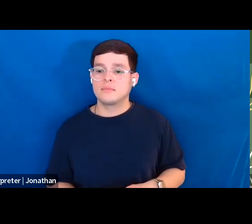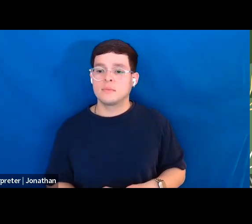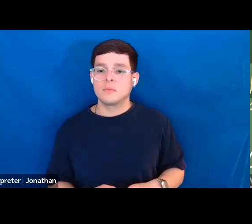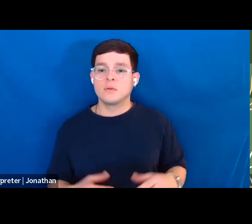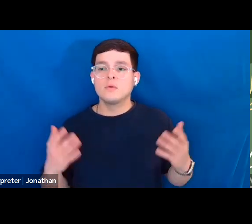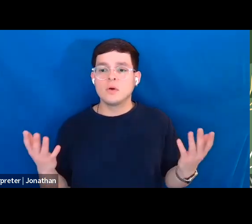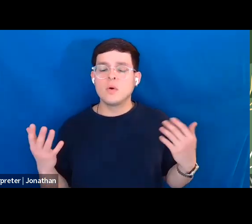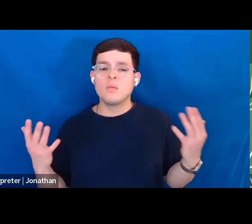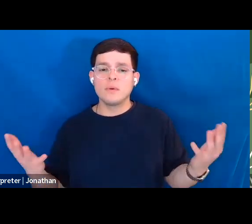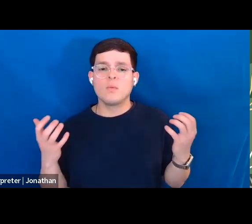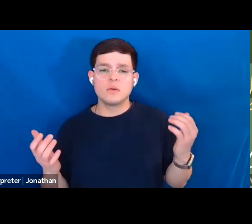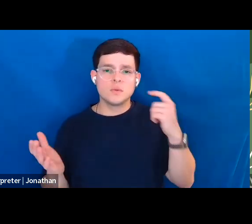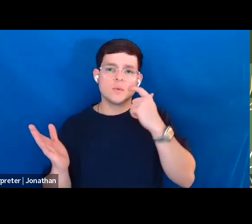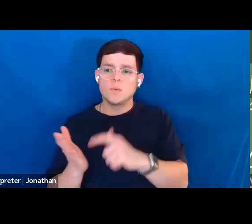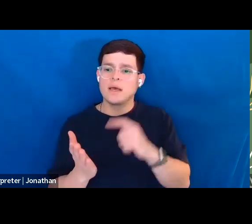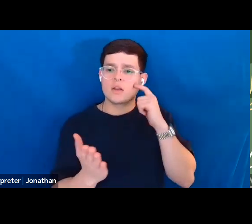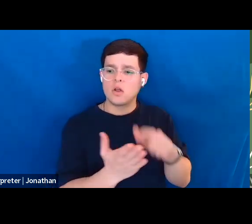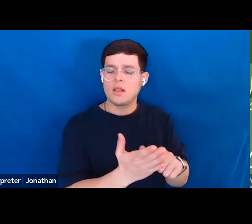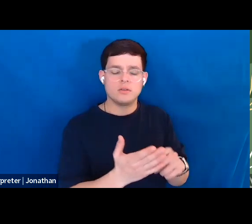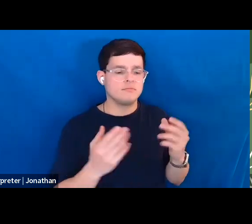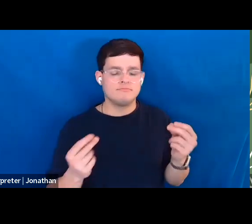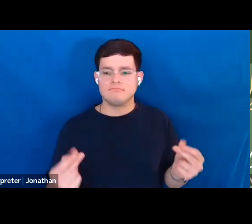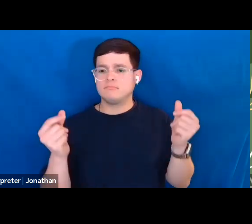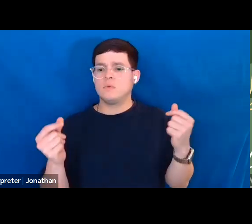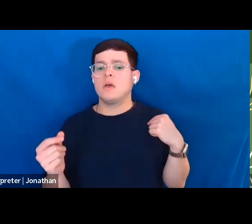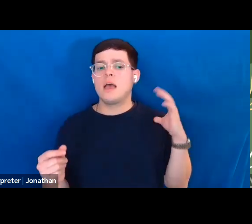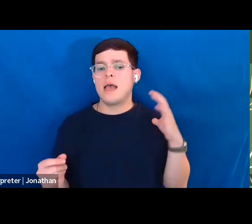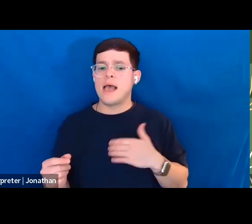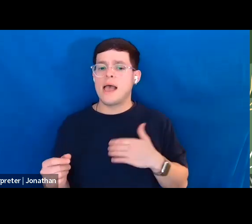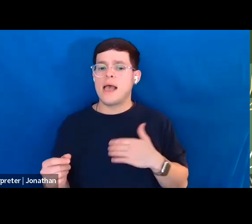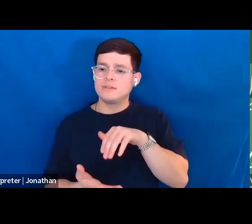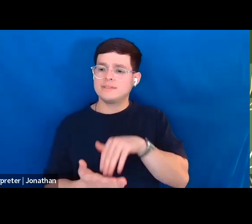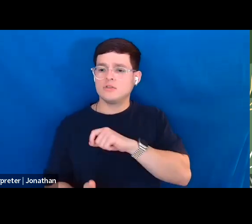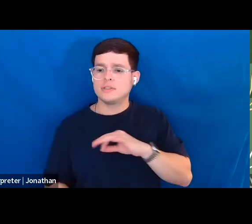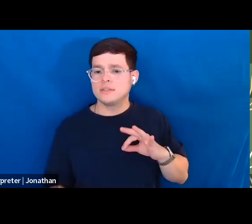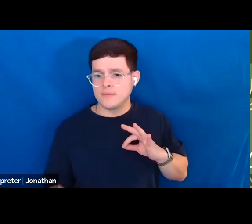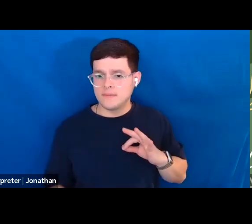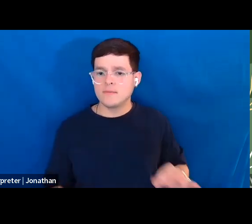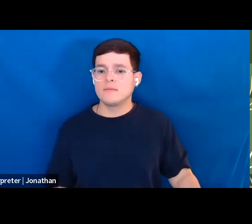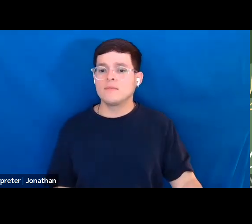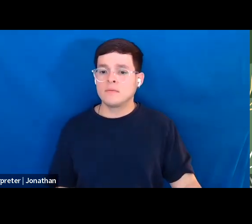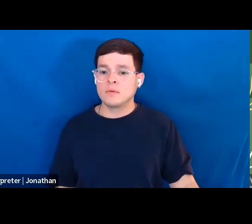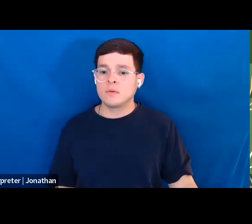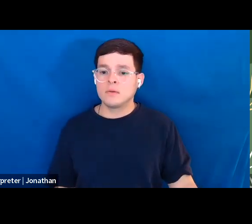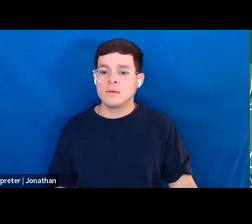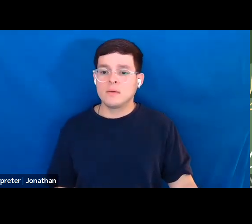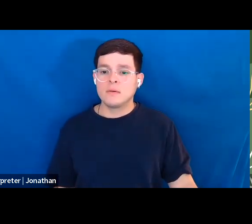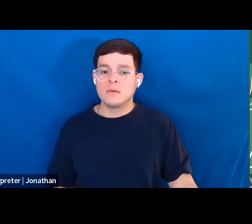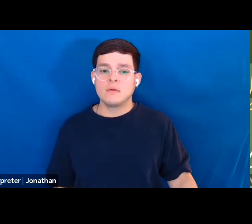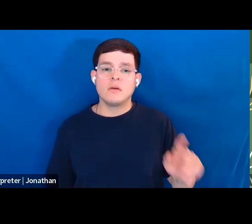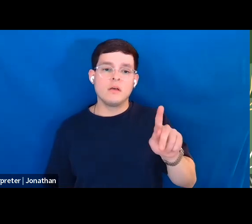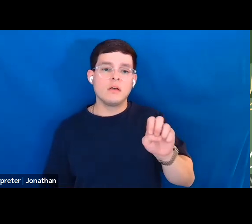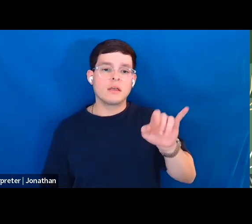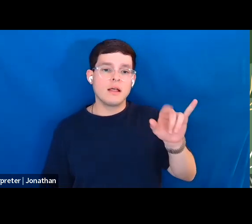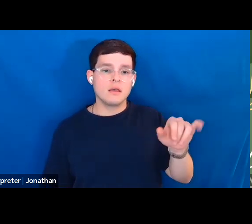We would like to acknowledge upfront our Revised Center staff. Kelly Paulson from